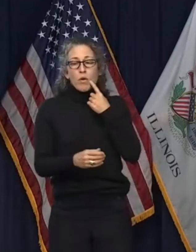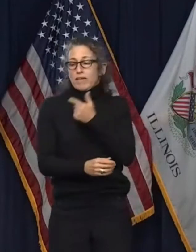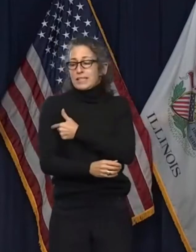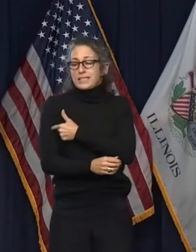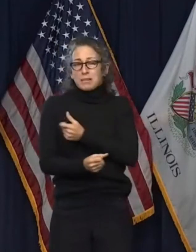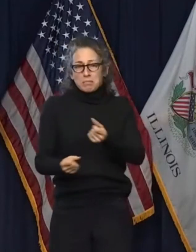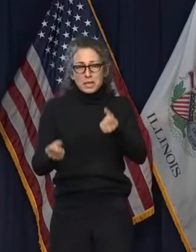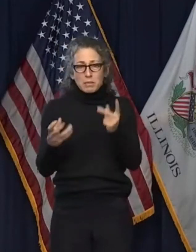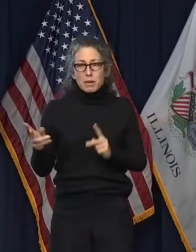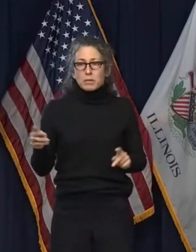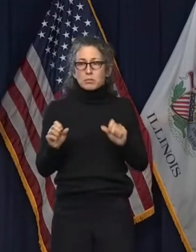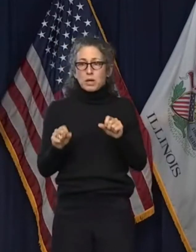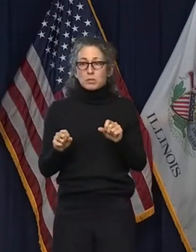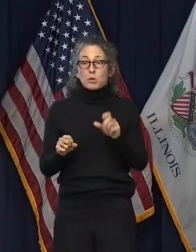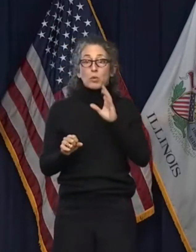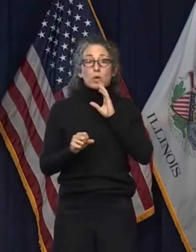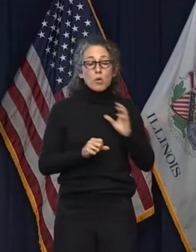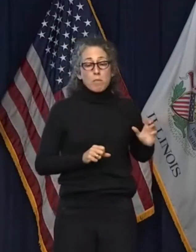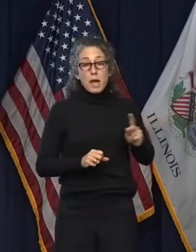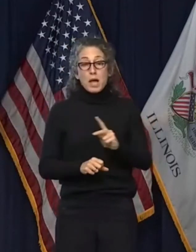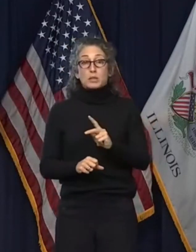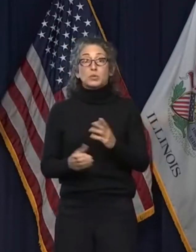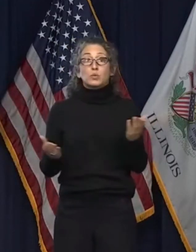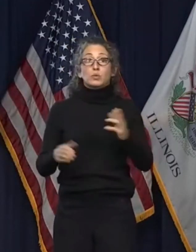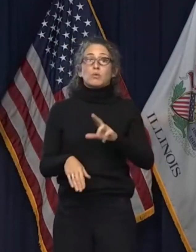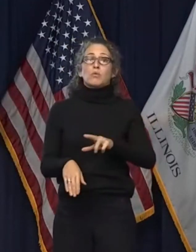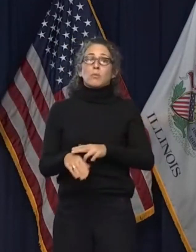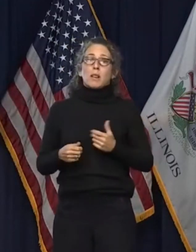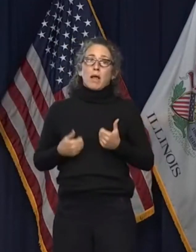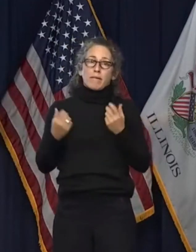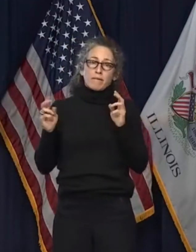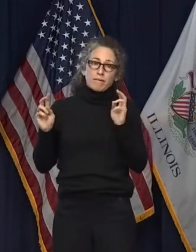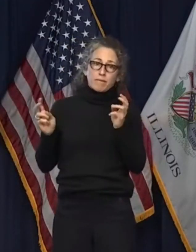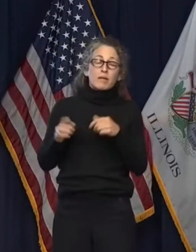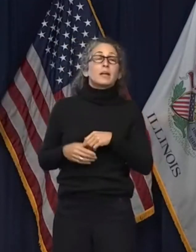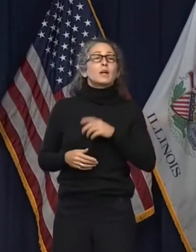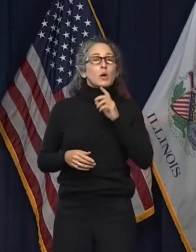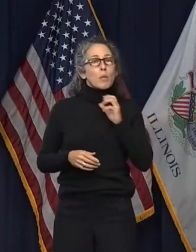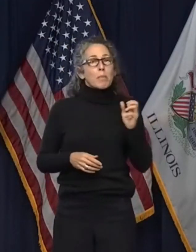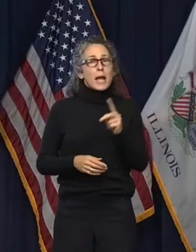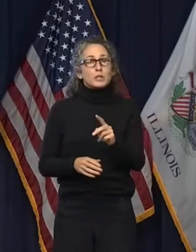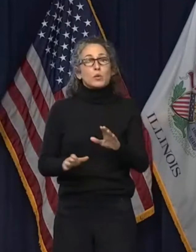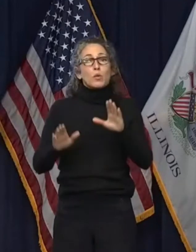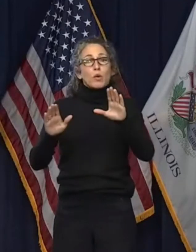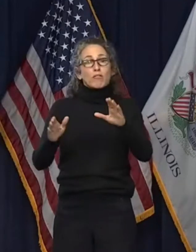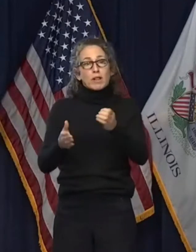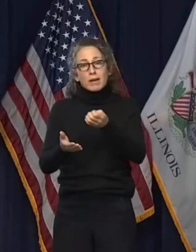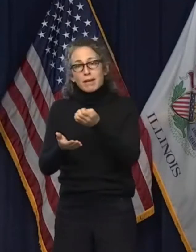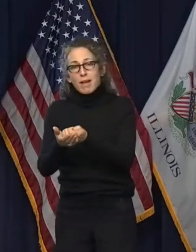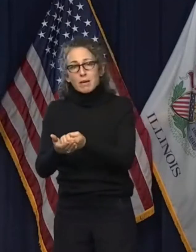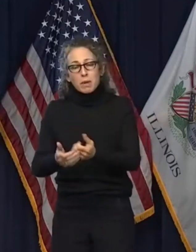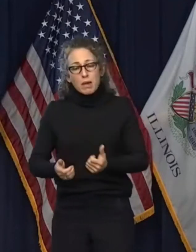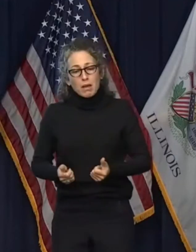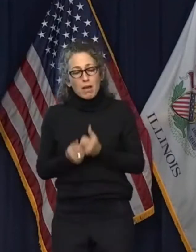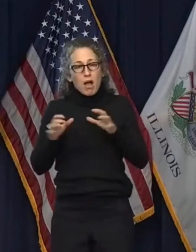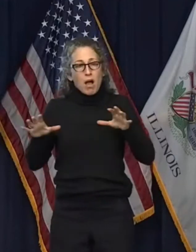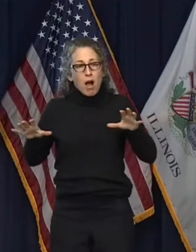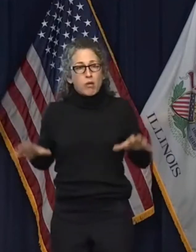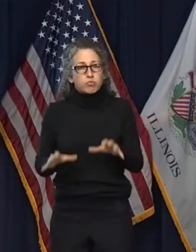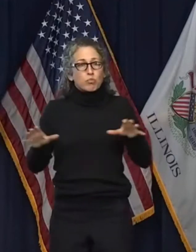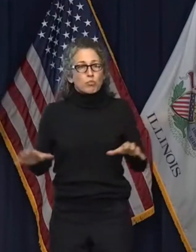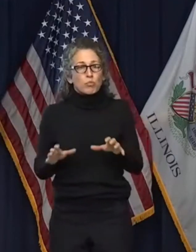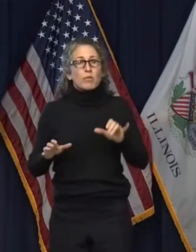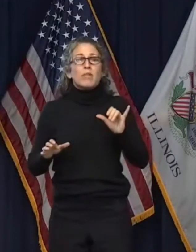as possible so we can get back to our normal lives, get back to our great economy, get back to living life the way we were used